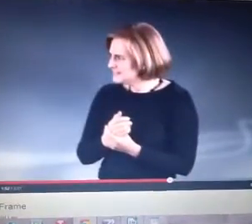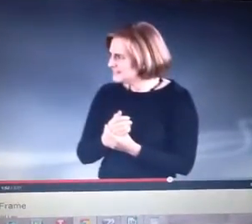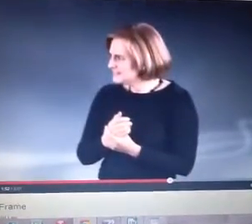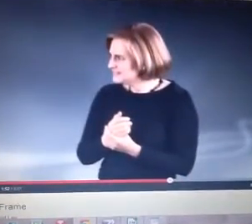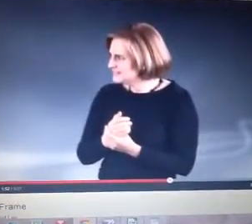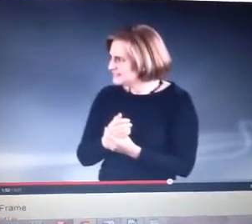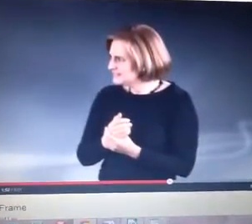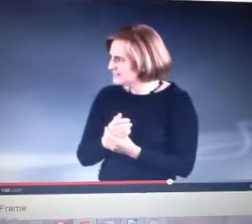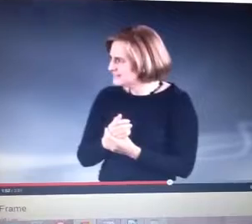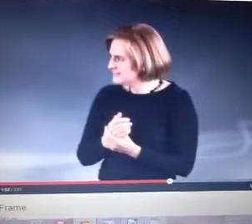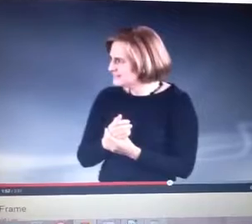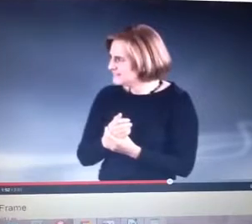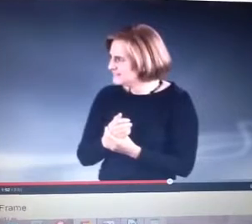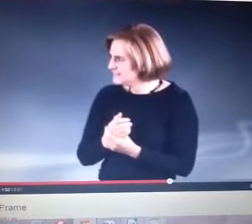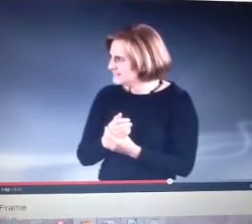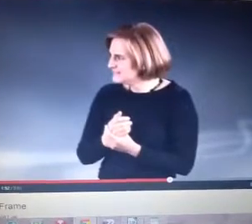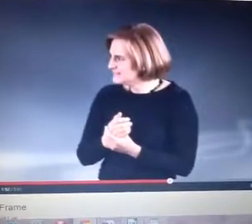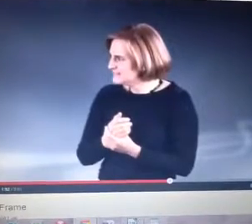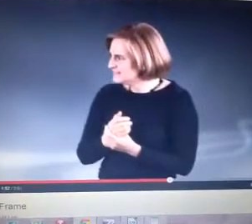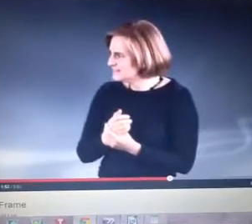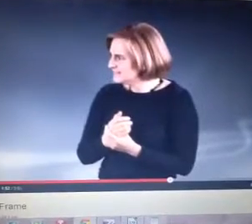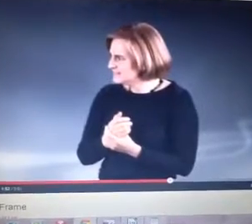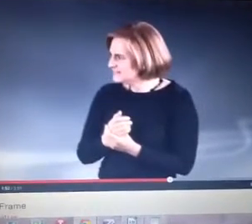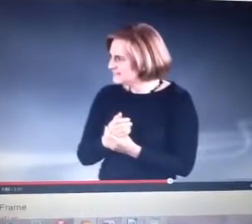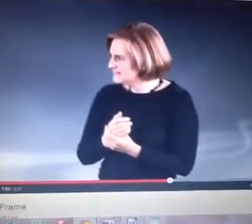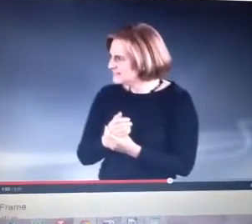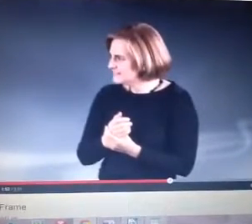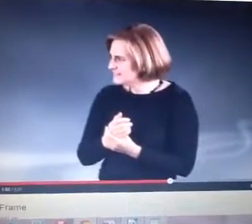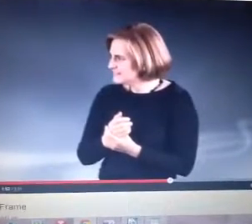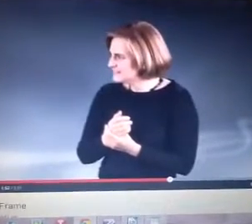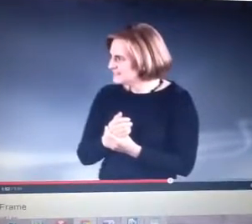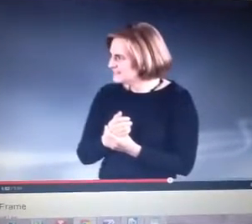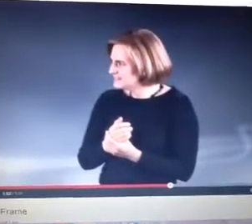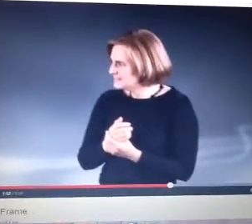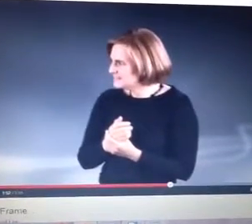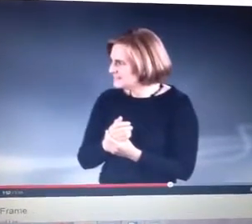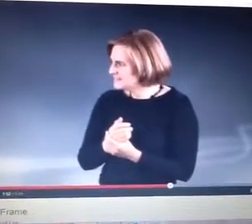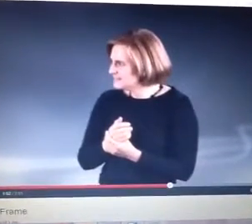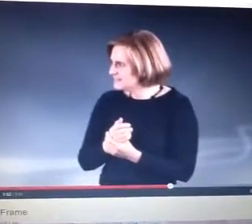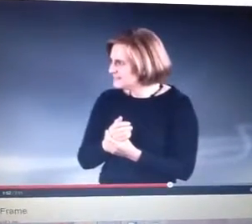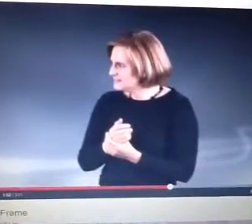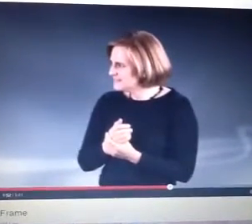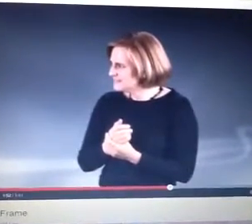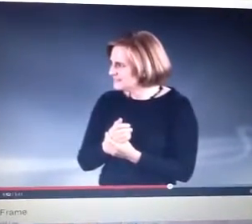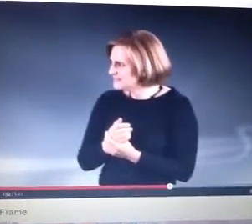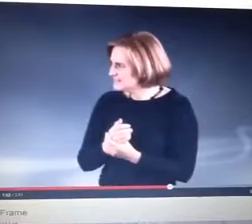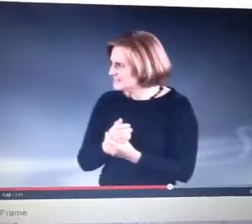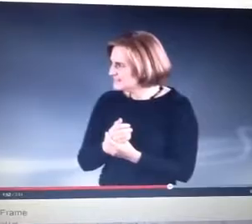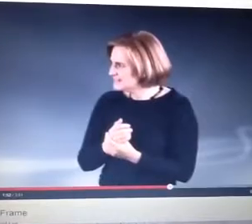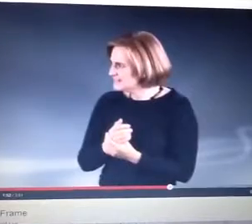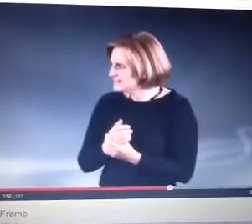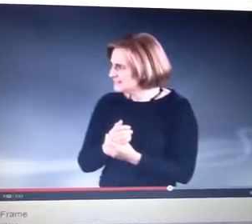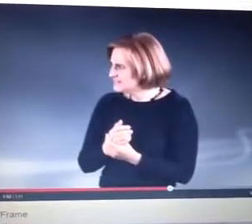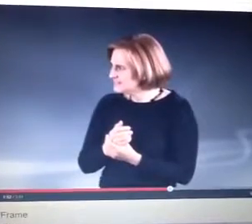It had blueprint on it, and I was just kind of standing looking at it. And then my husband came over. He was like, "Yes, I found this in the basement,